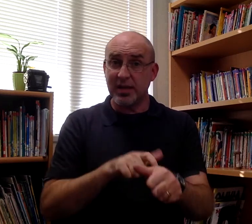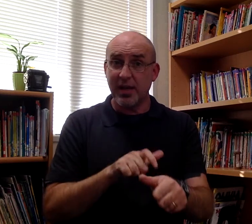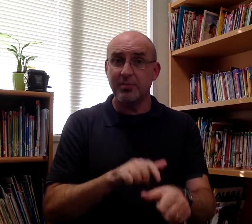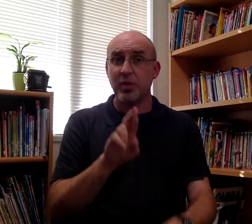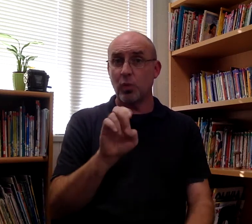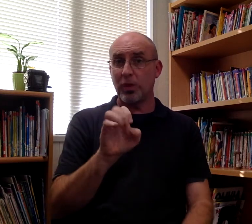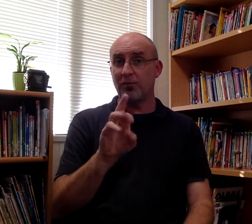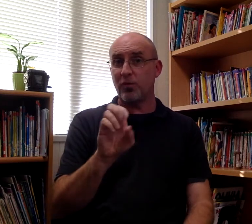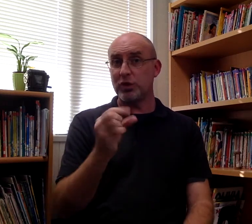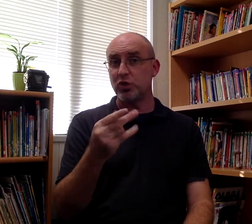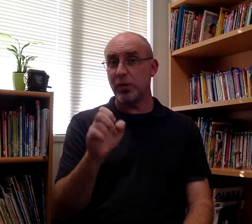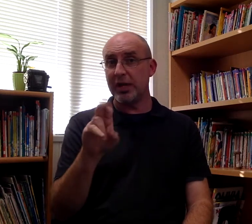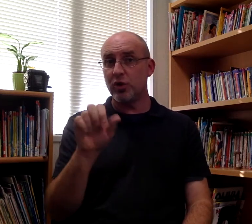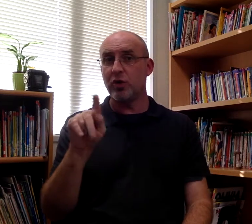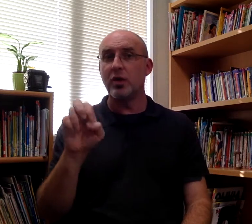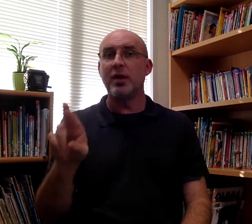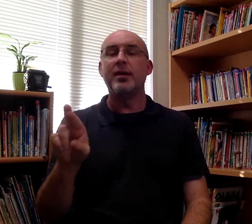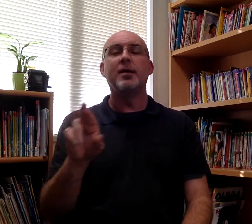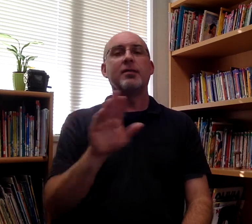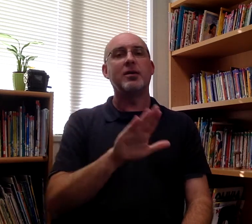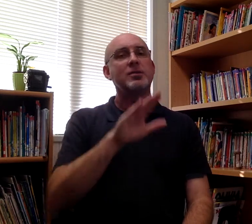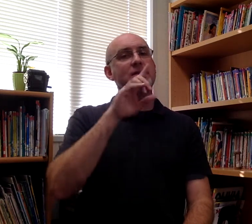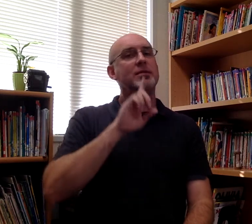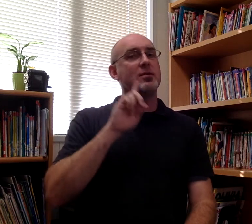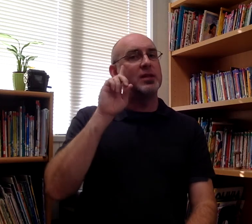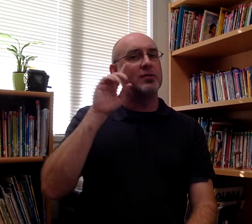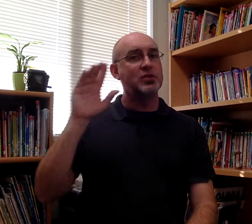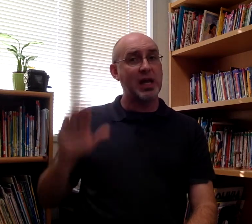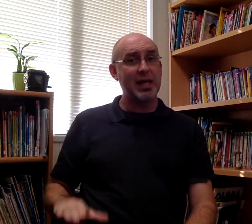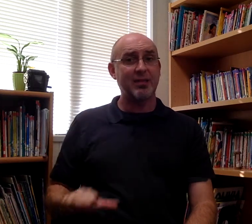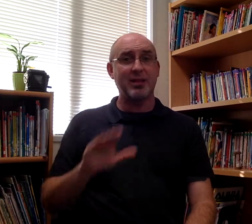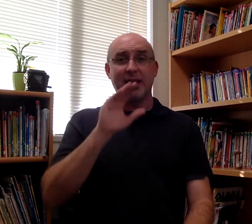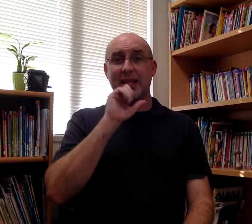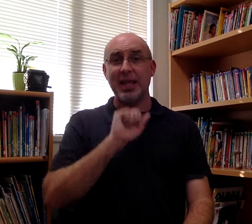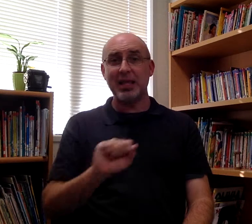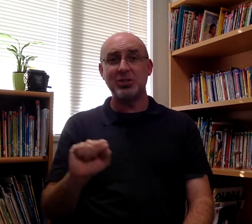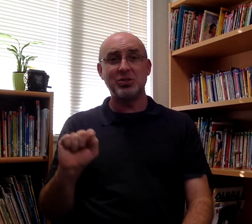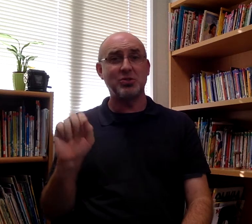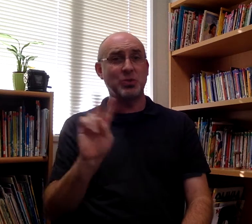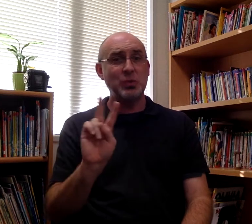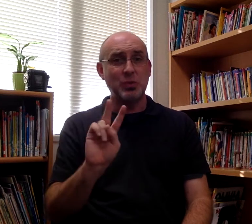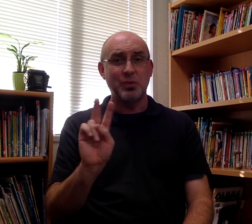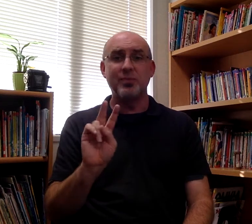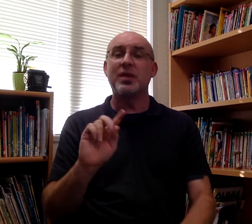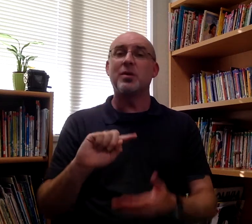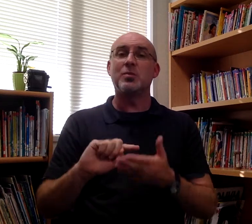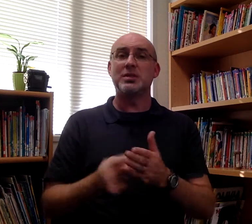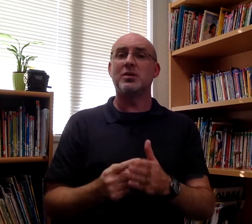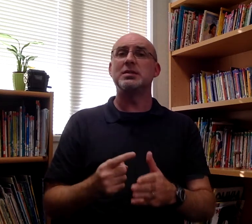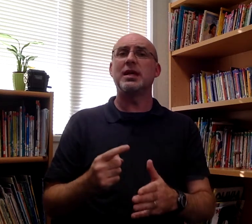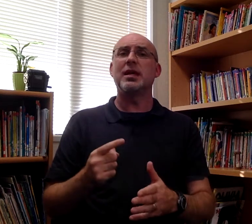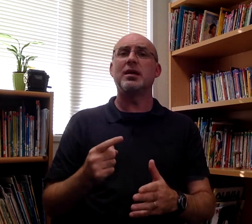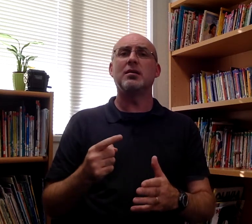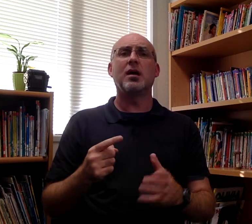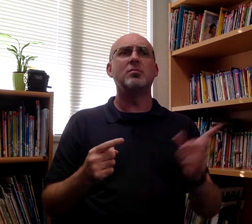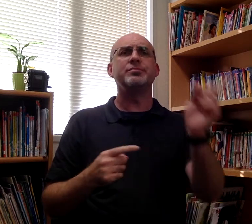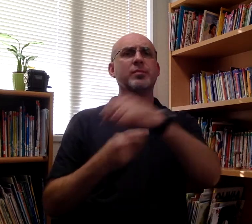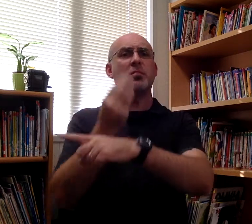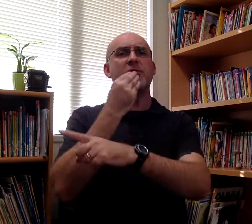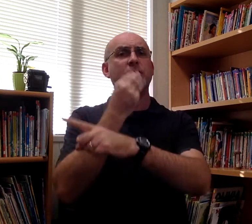time, refrigerator, their deaf child at like age 2 would start saying, my food